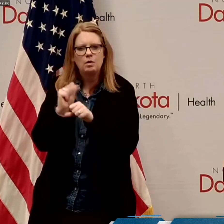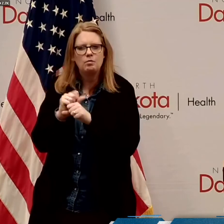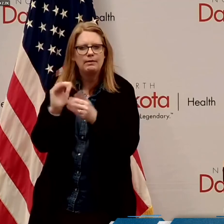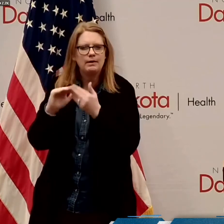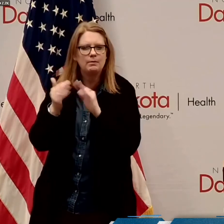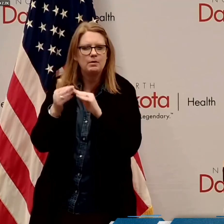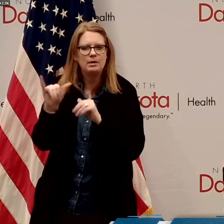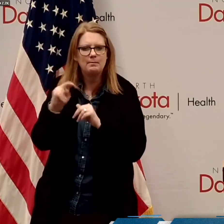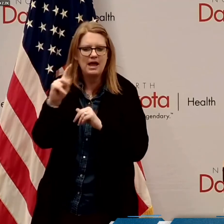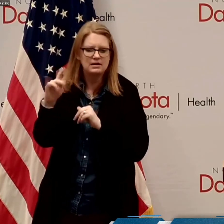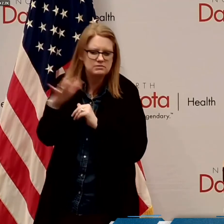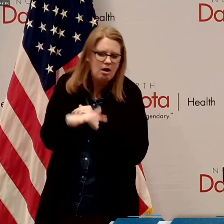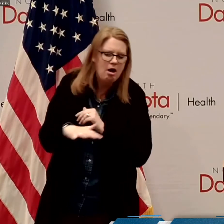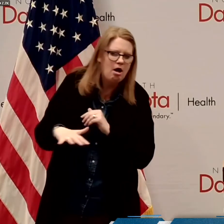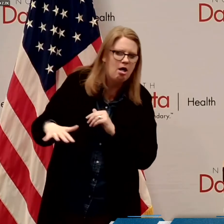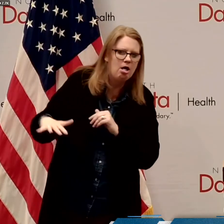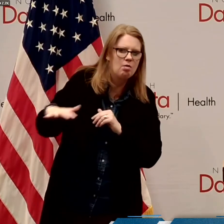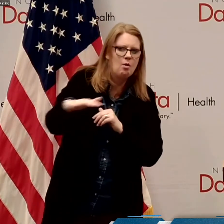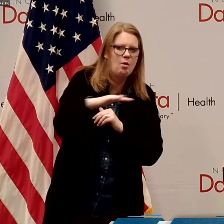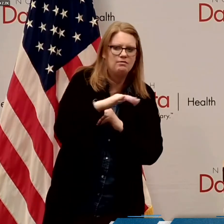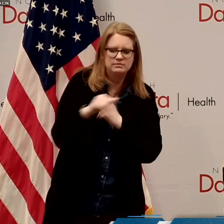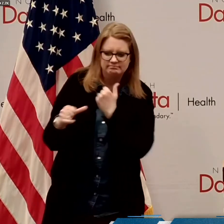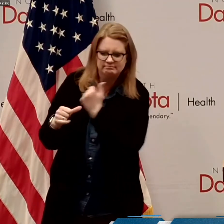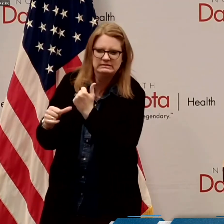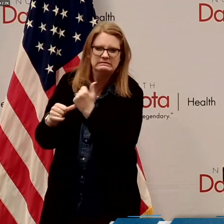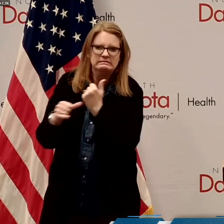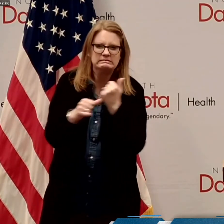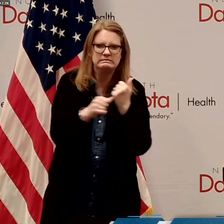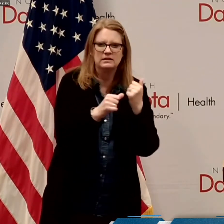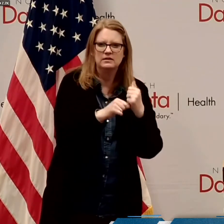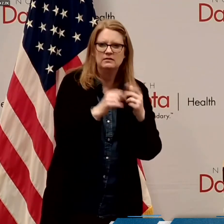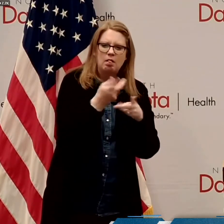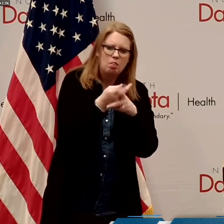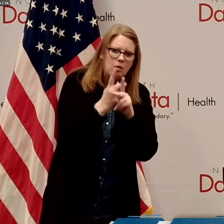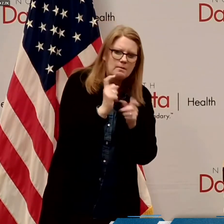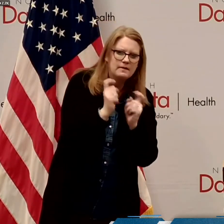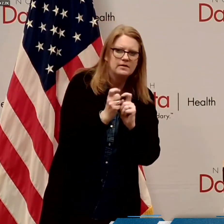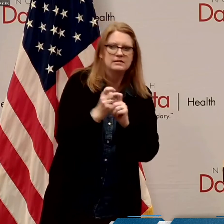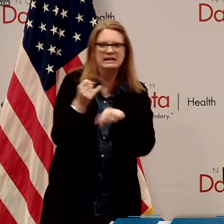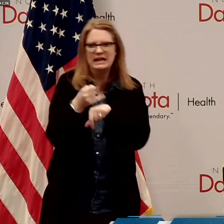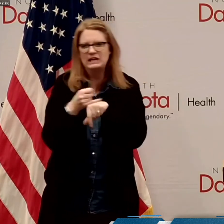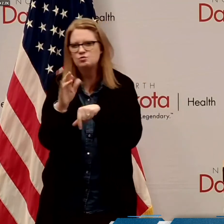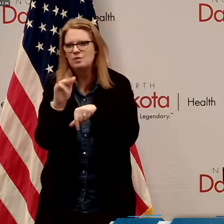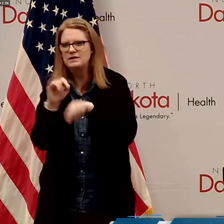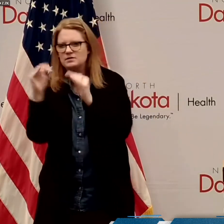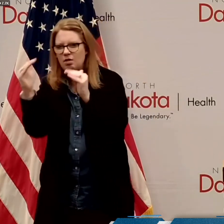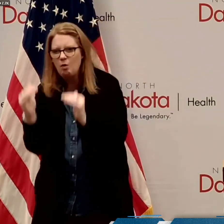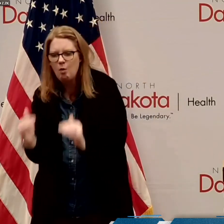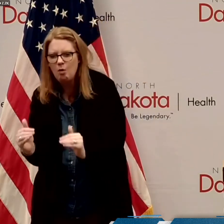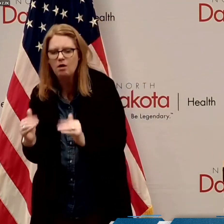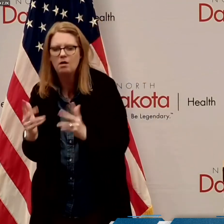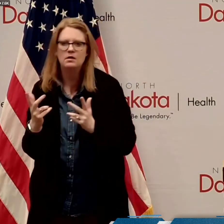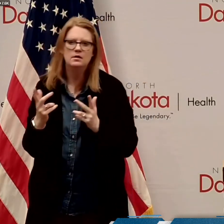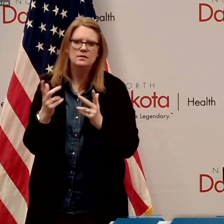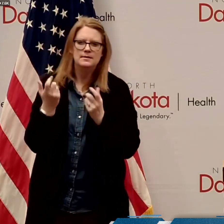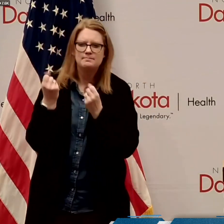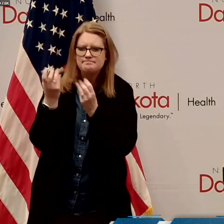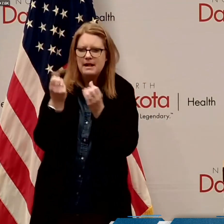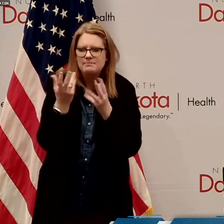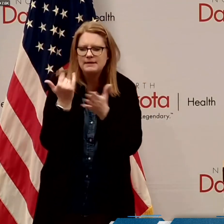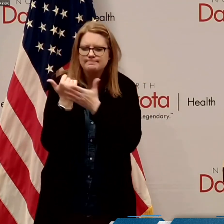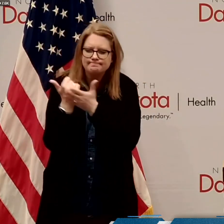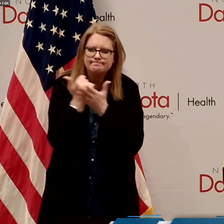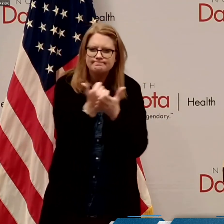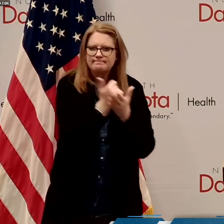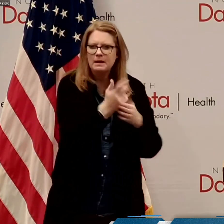North Dakota, assisting in implementation of loan modifications, lowering interest rates, doing a number of things for businesses